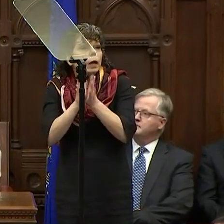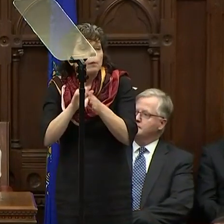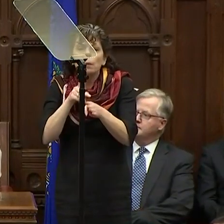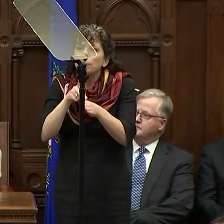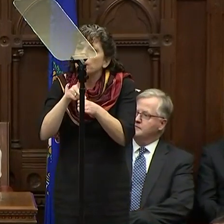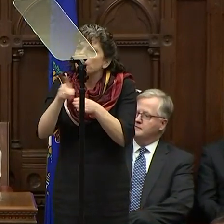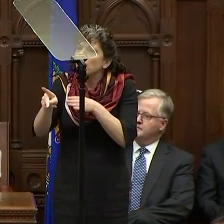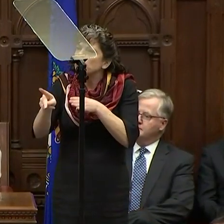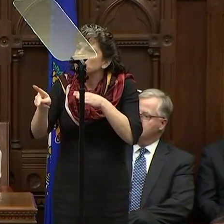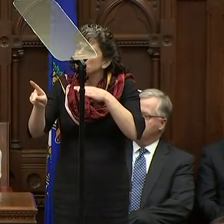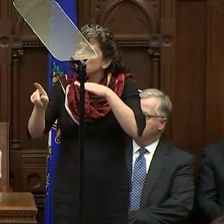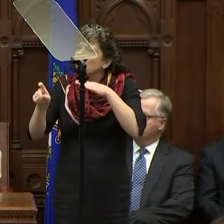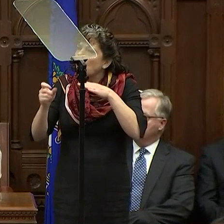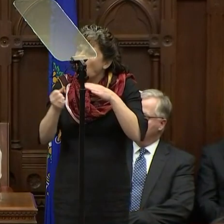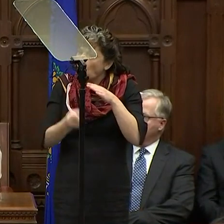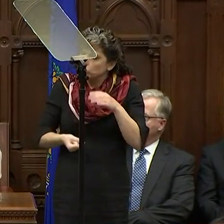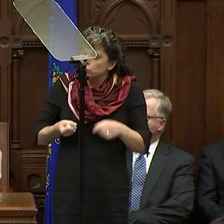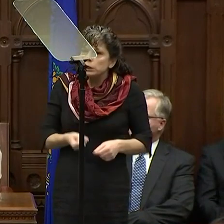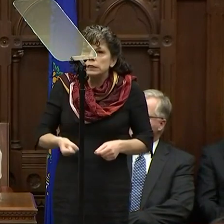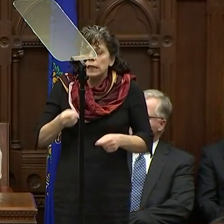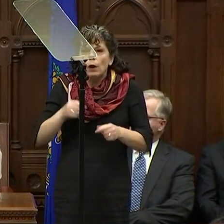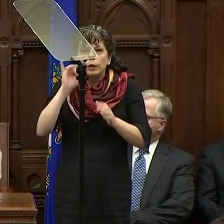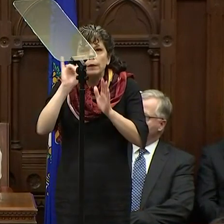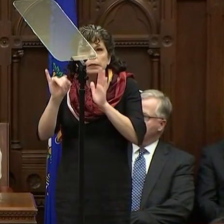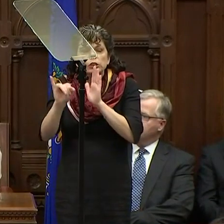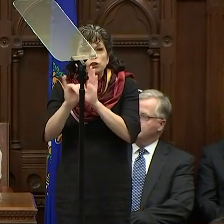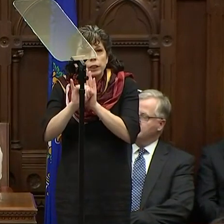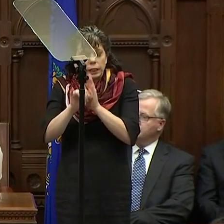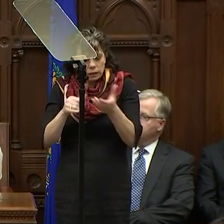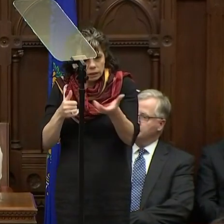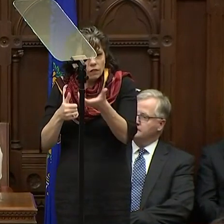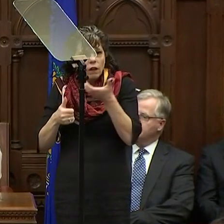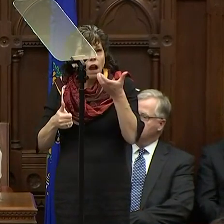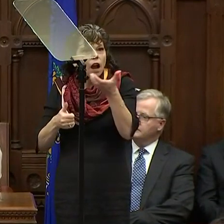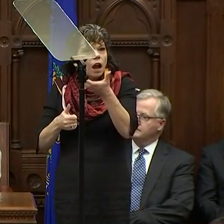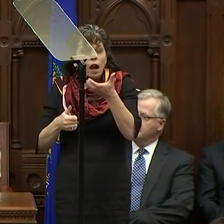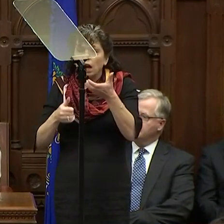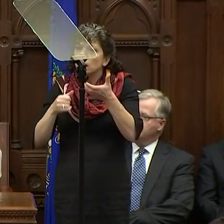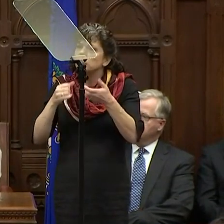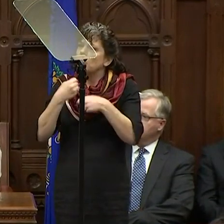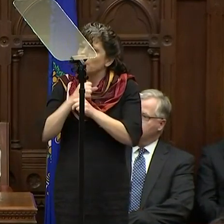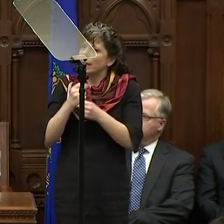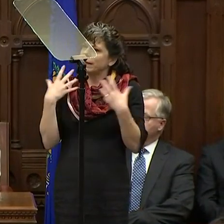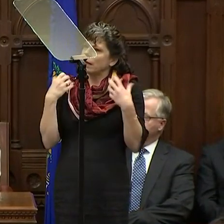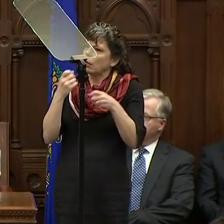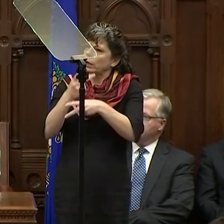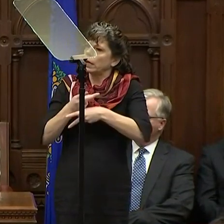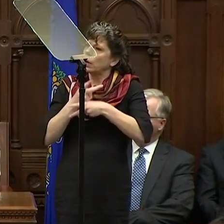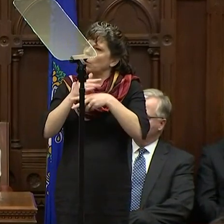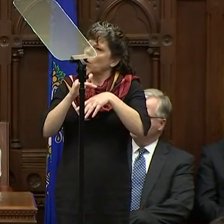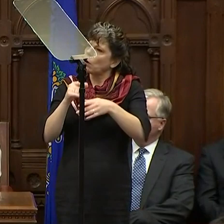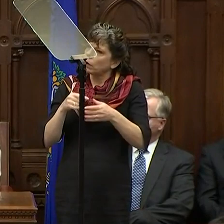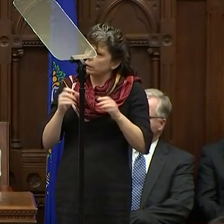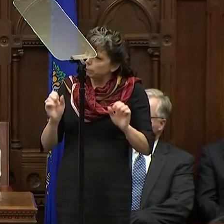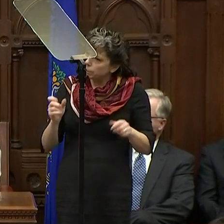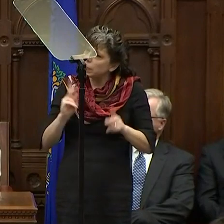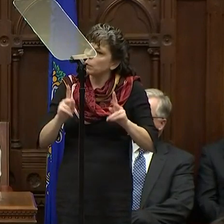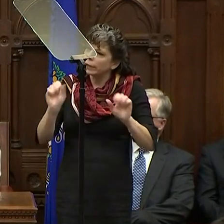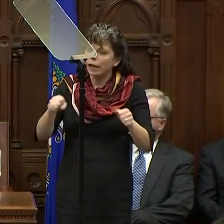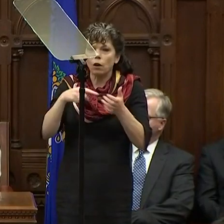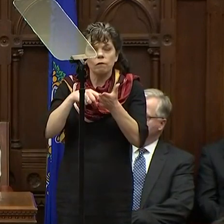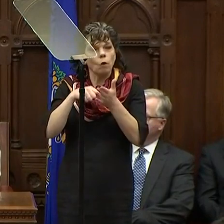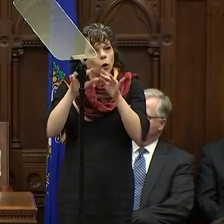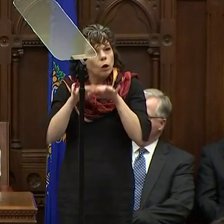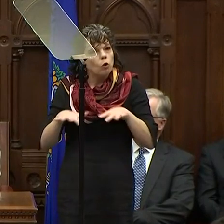professional-grade ultrasound imaging device, making healthcare affordable to people across the state and around the world. And